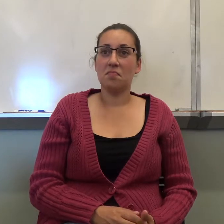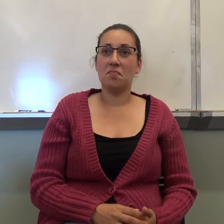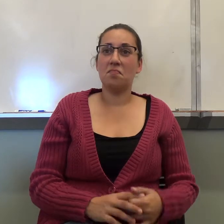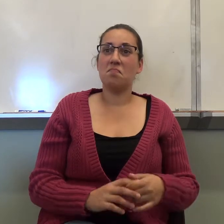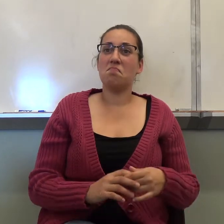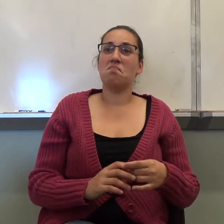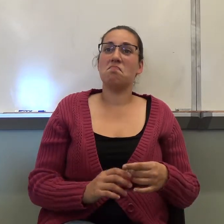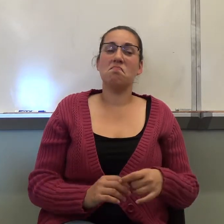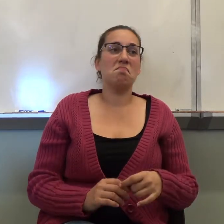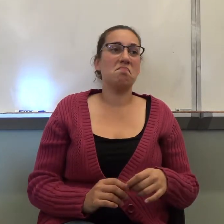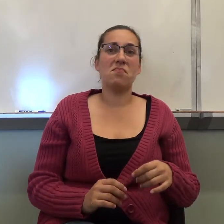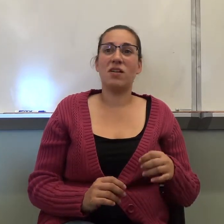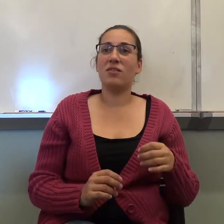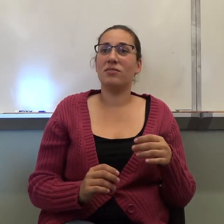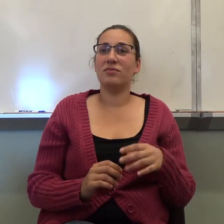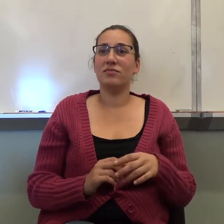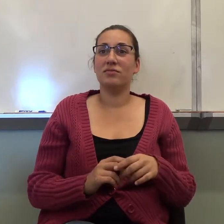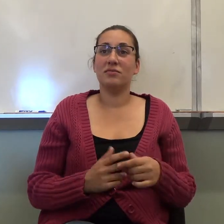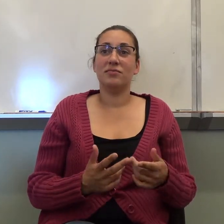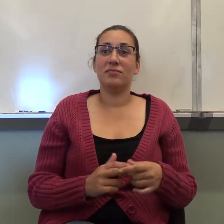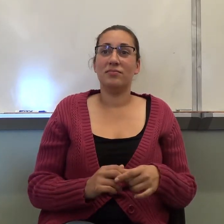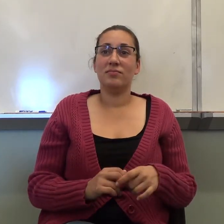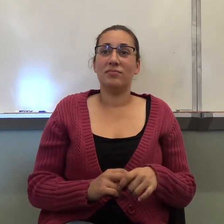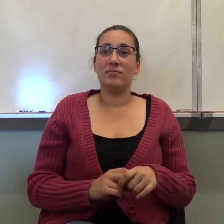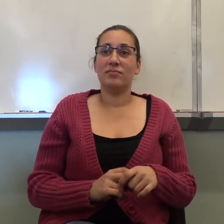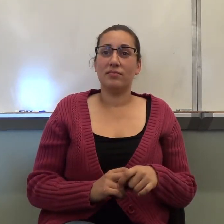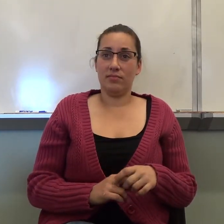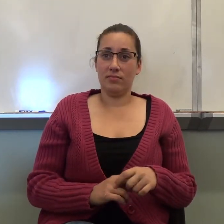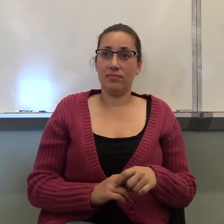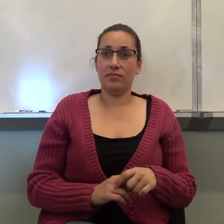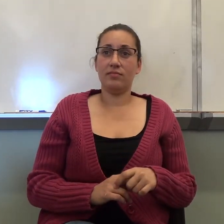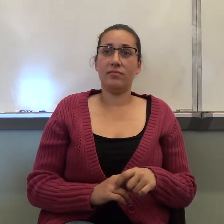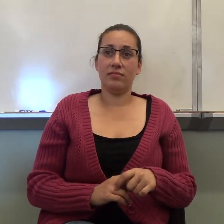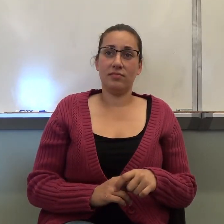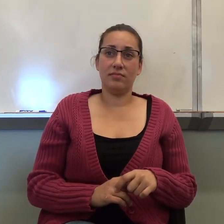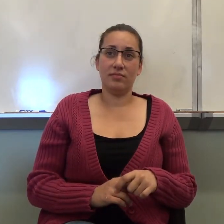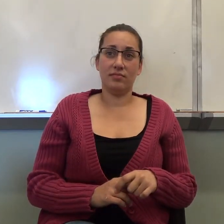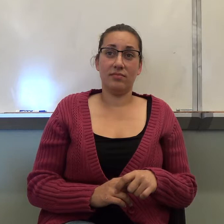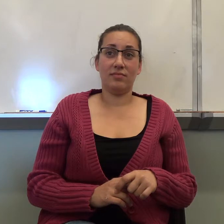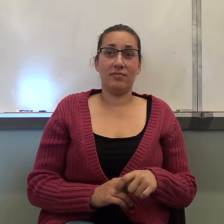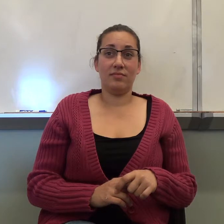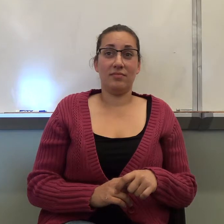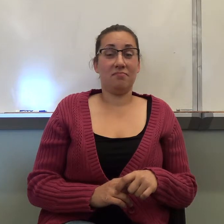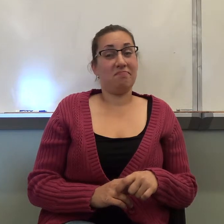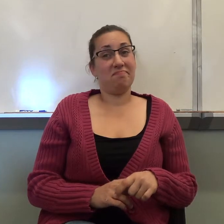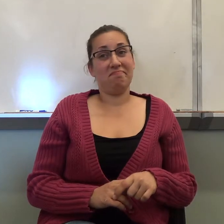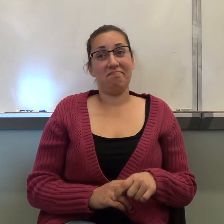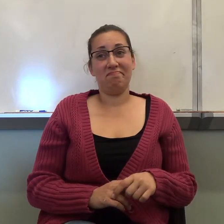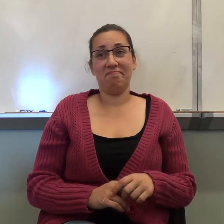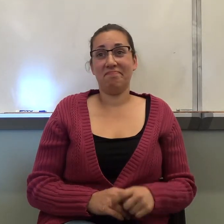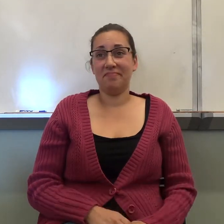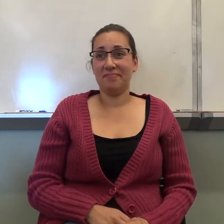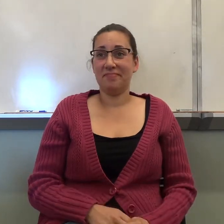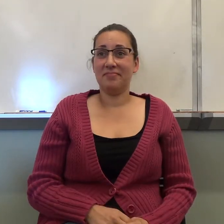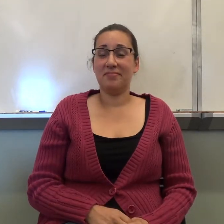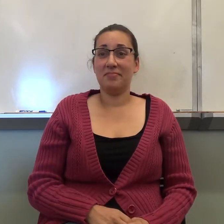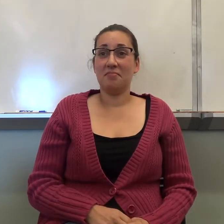we're going to take the -8 and multiply it by the 2. That's easy enough. I'm going to change this to addition of the